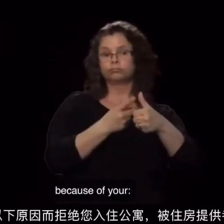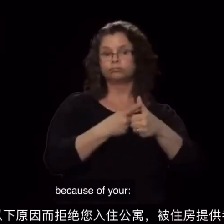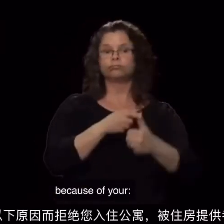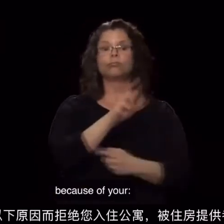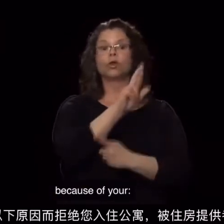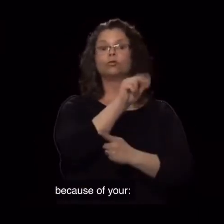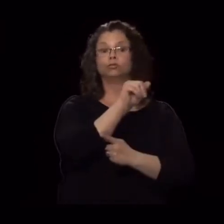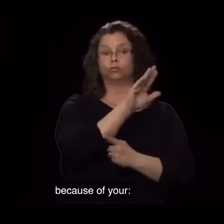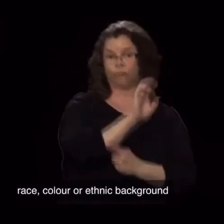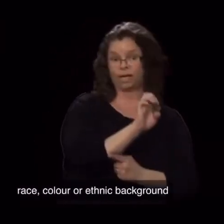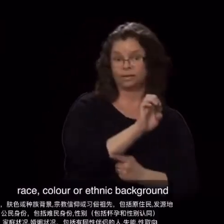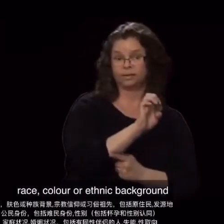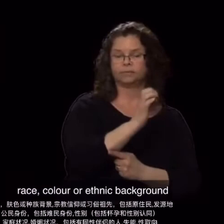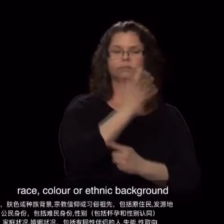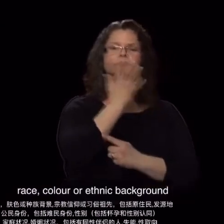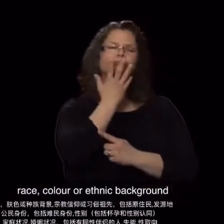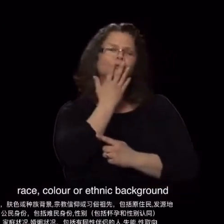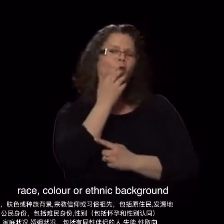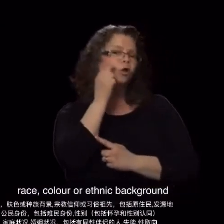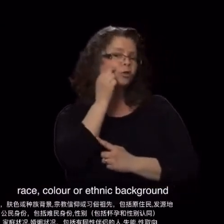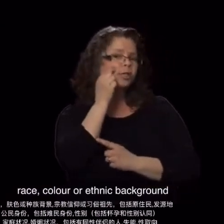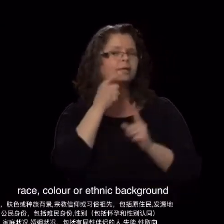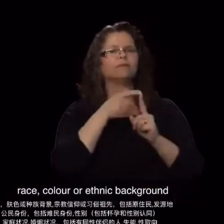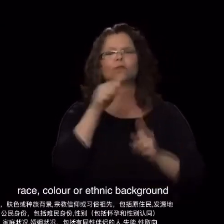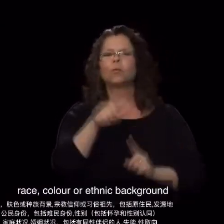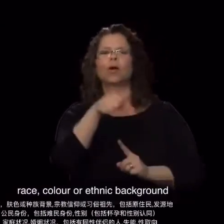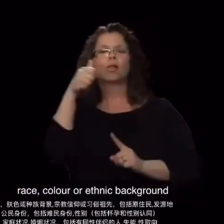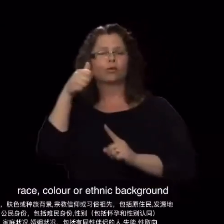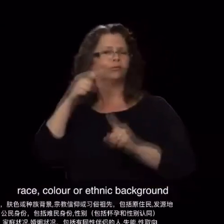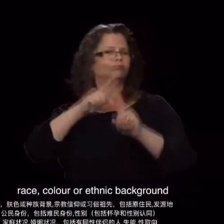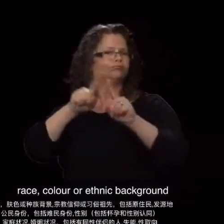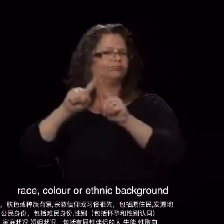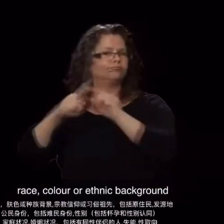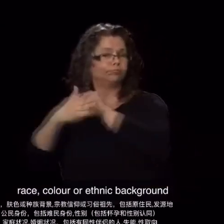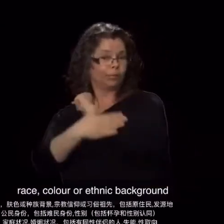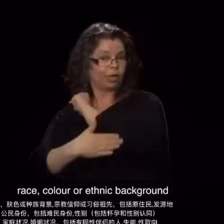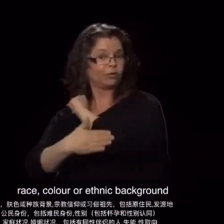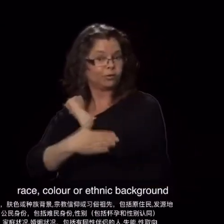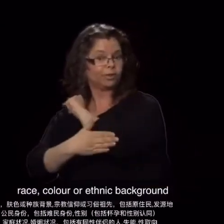Because of your race, color, or ethnic background,